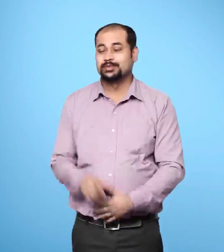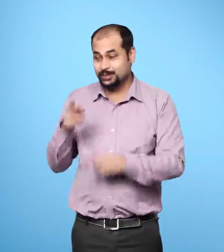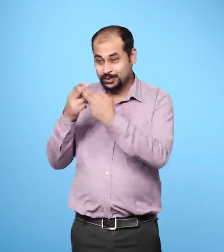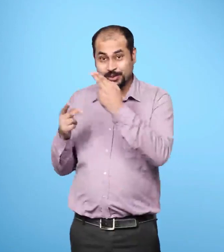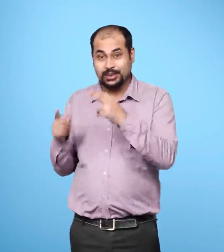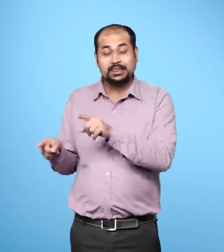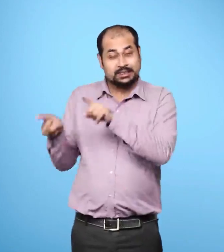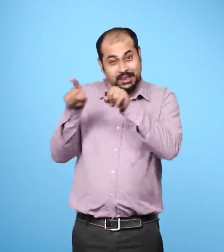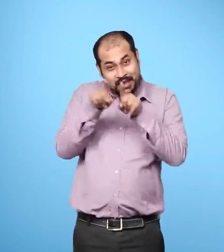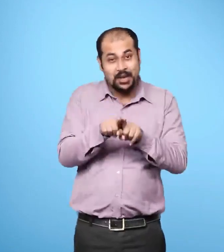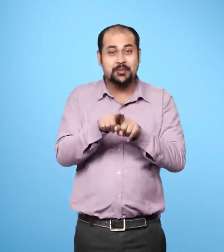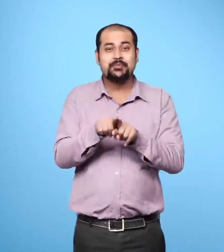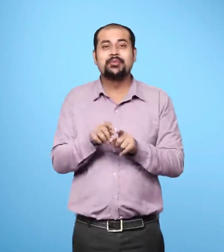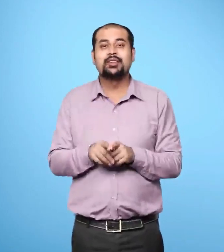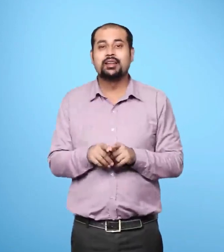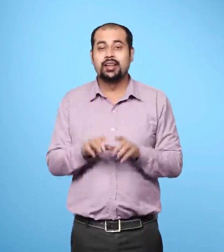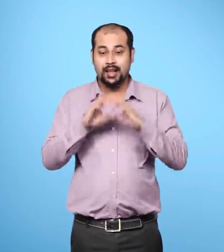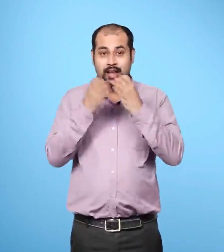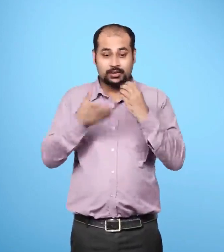Now, act out the story in the class.